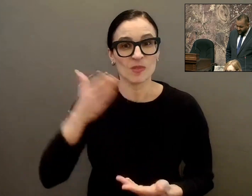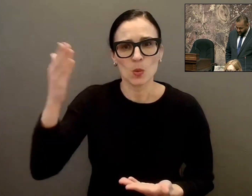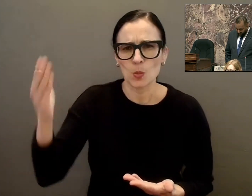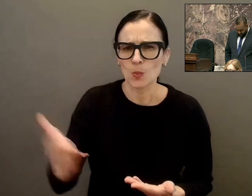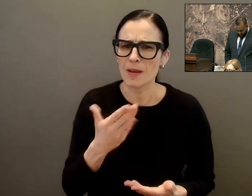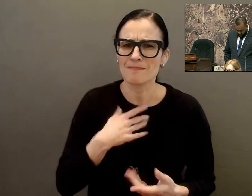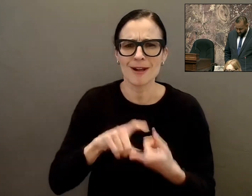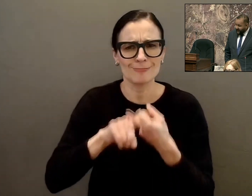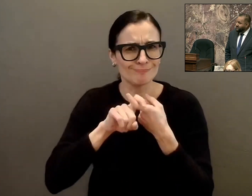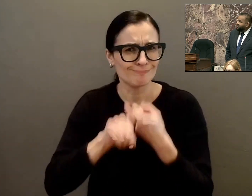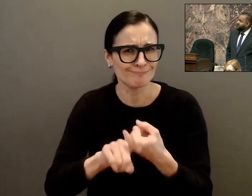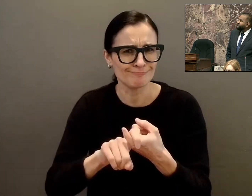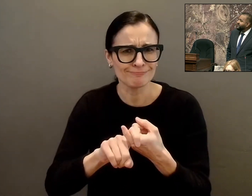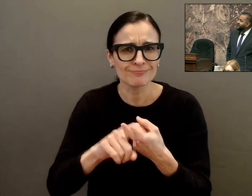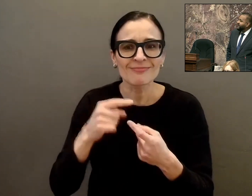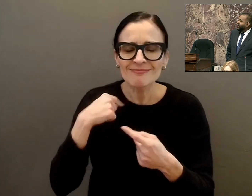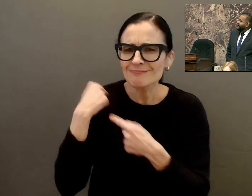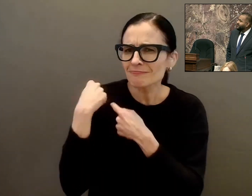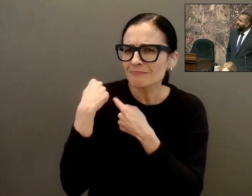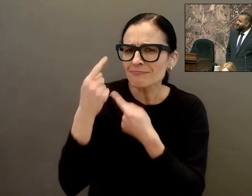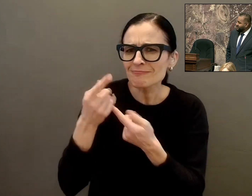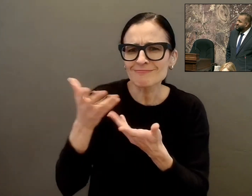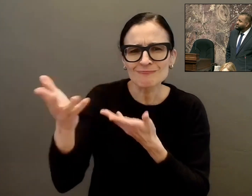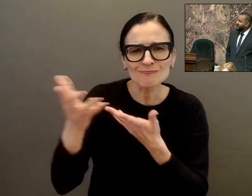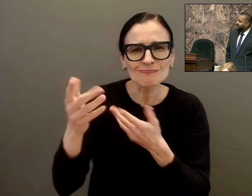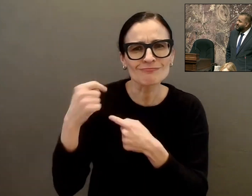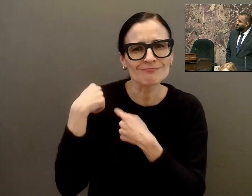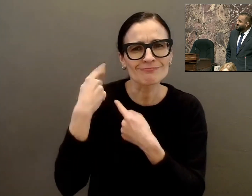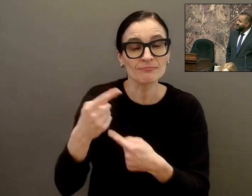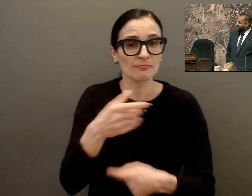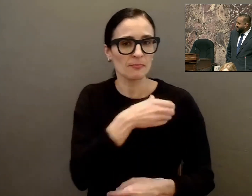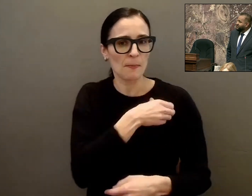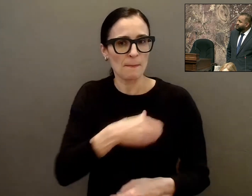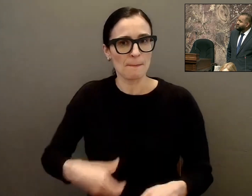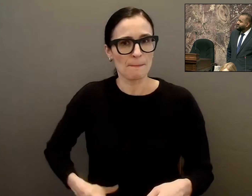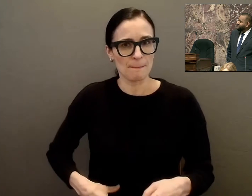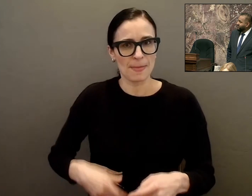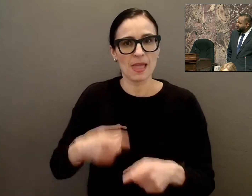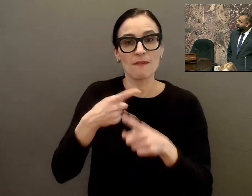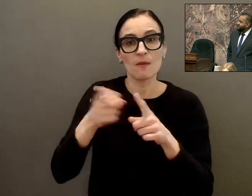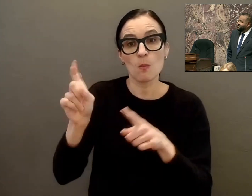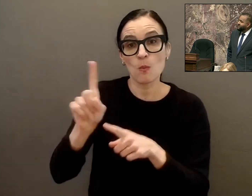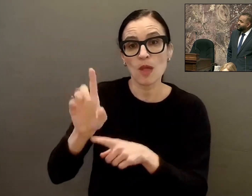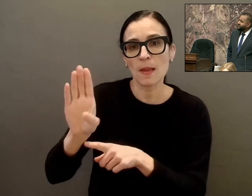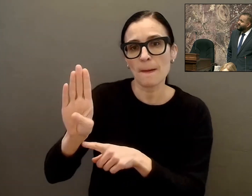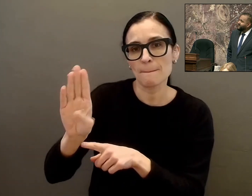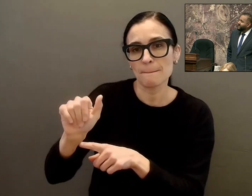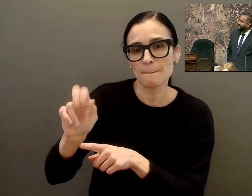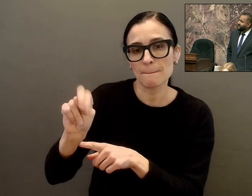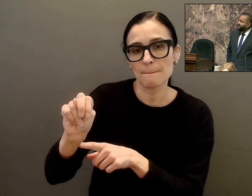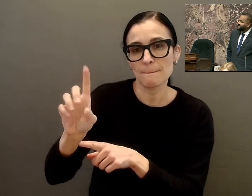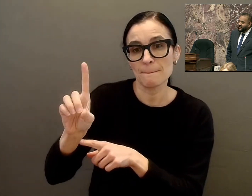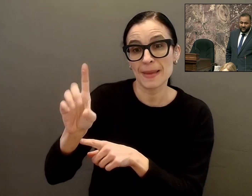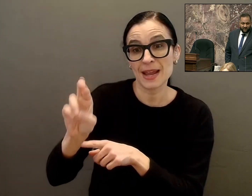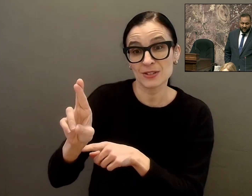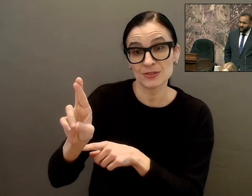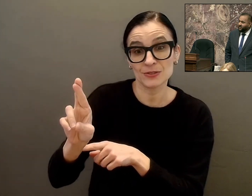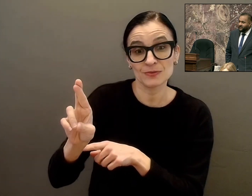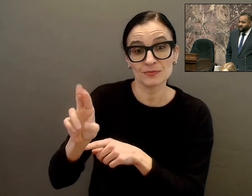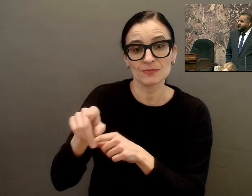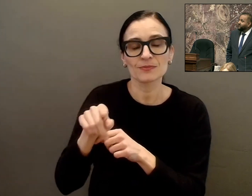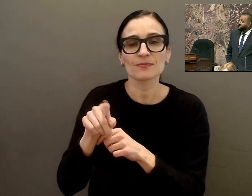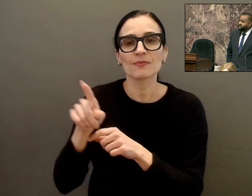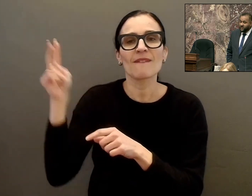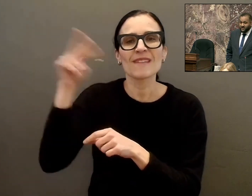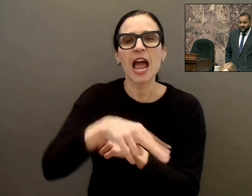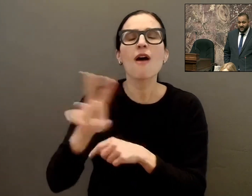couple of months, the Mayor of Vanderhoof, Kevin Moutre. Kevin, it's good to see you. I'm looking forward to meeting with you later today with some of my